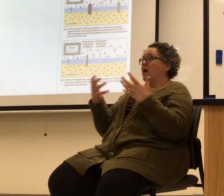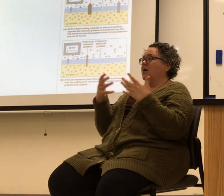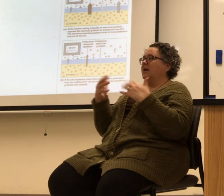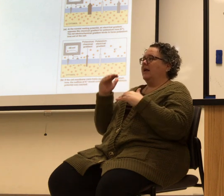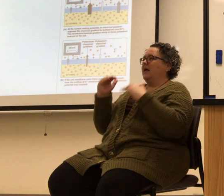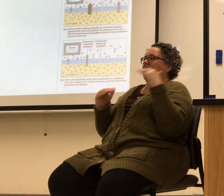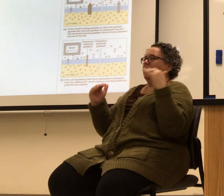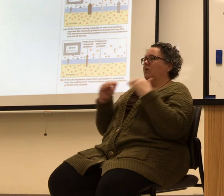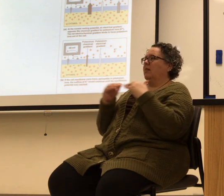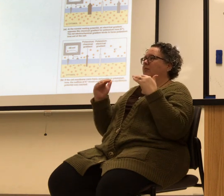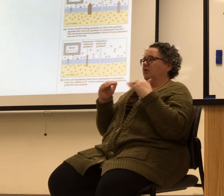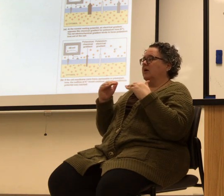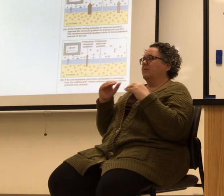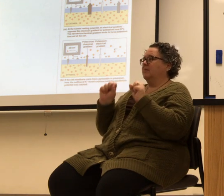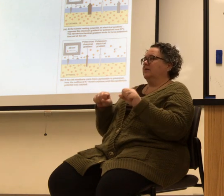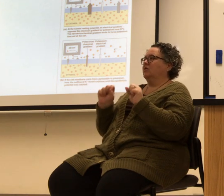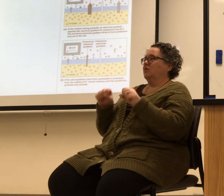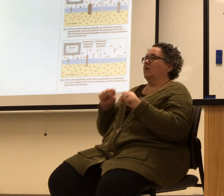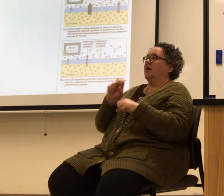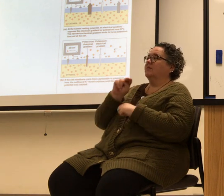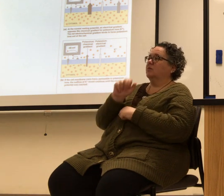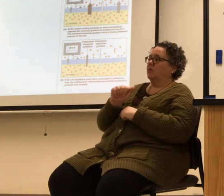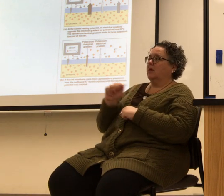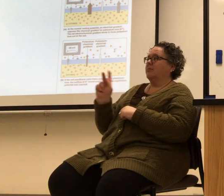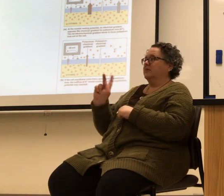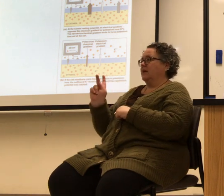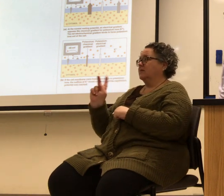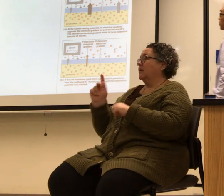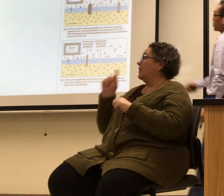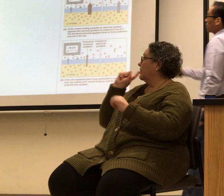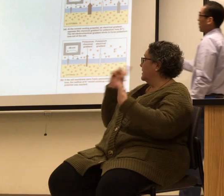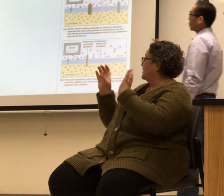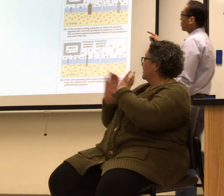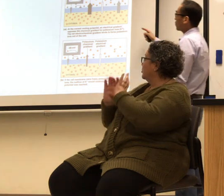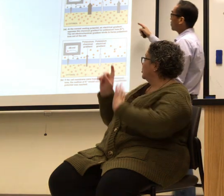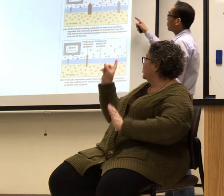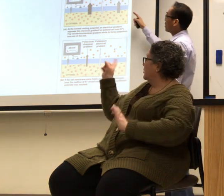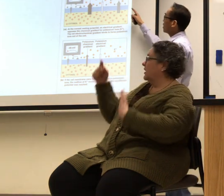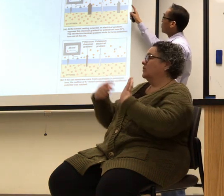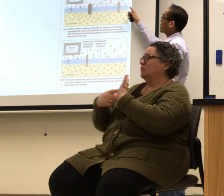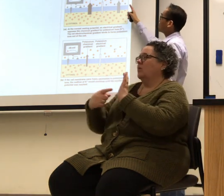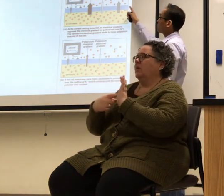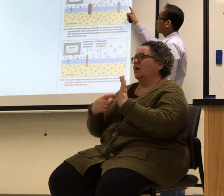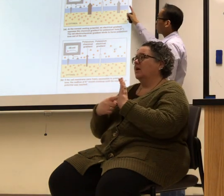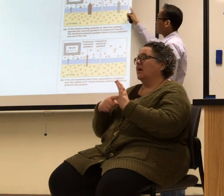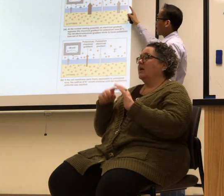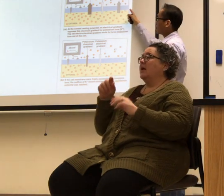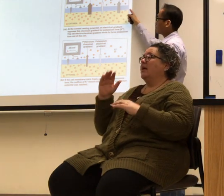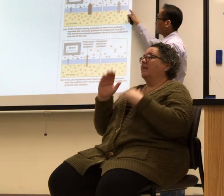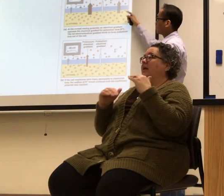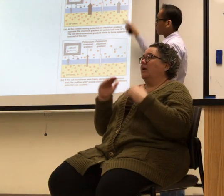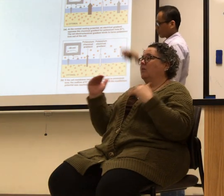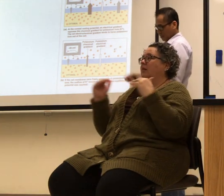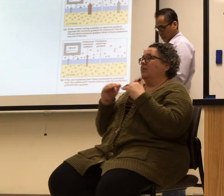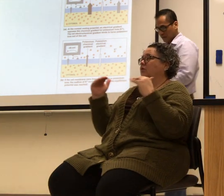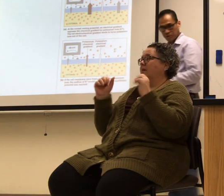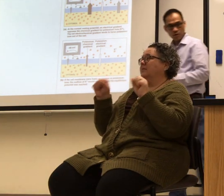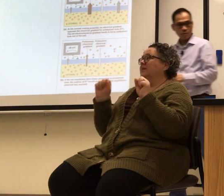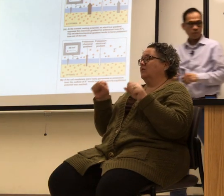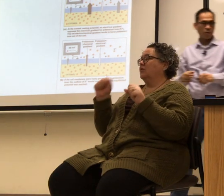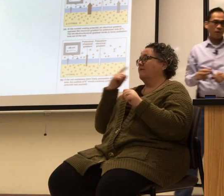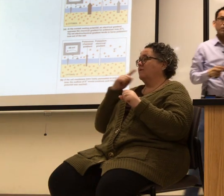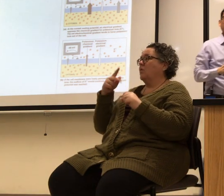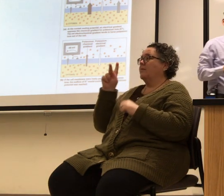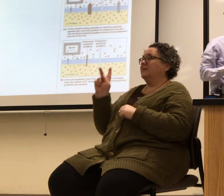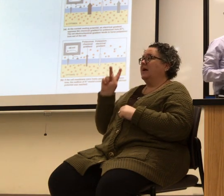equilibrium potential for sodium and for potassium. This figure here is showing you the equilibrium potential for potassium, and they